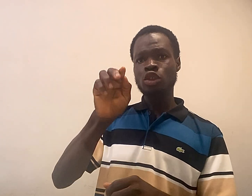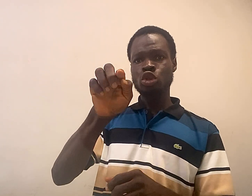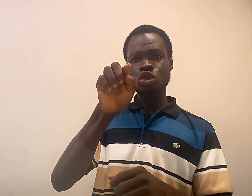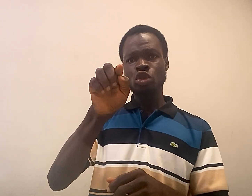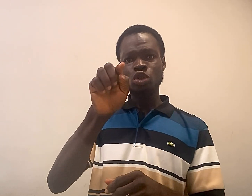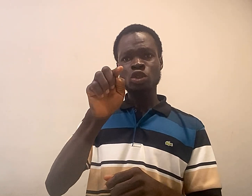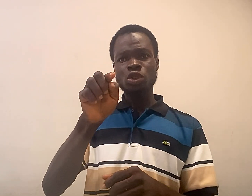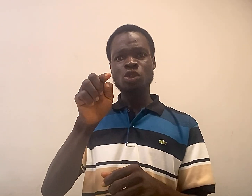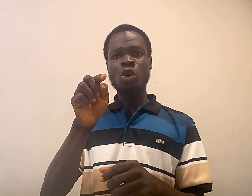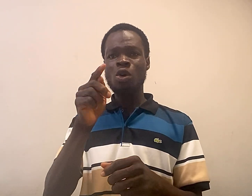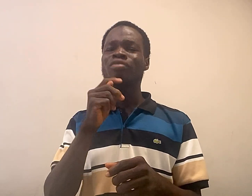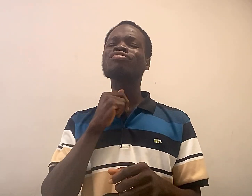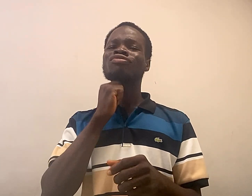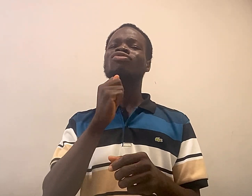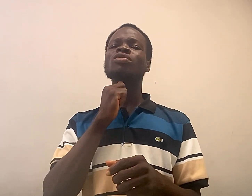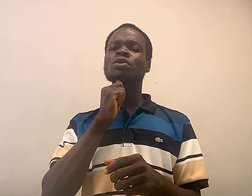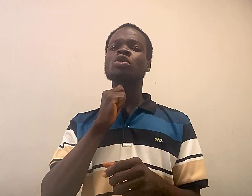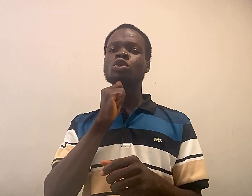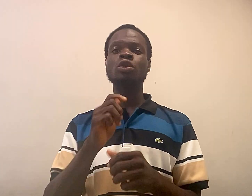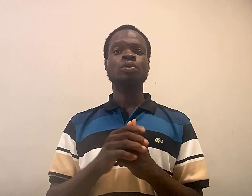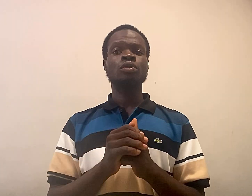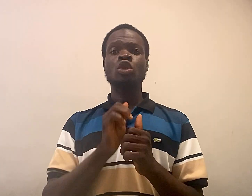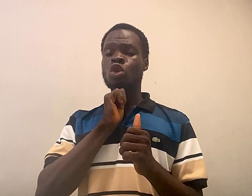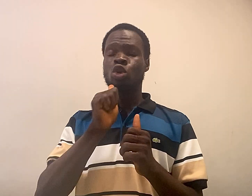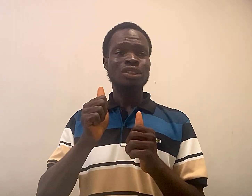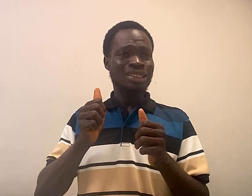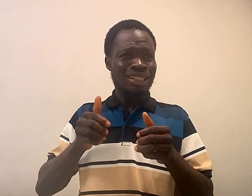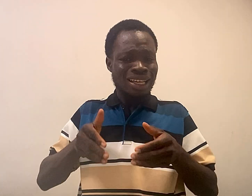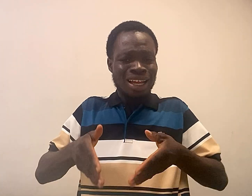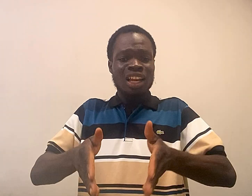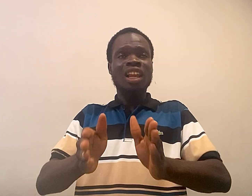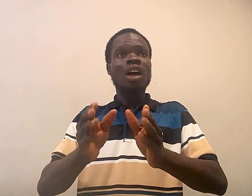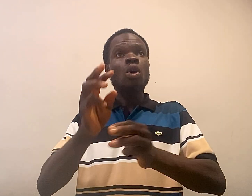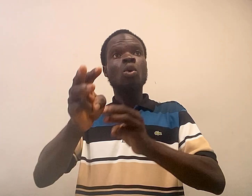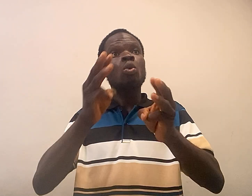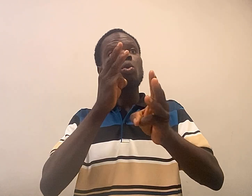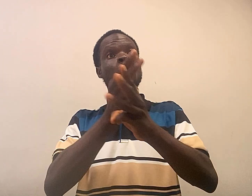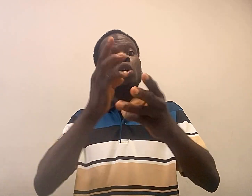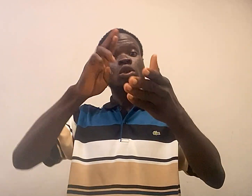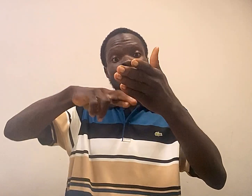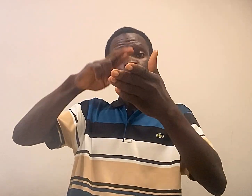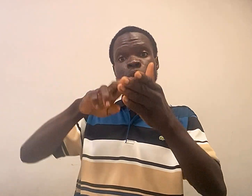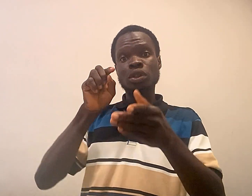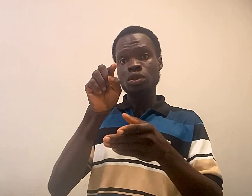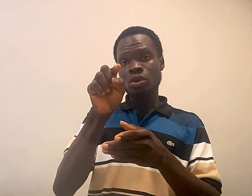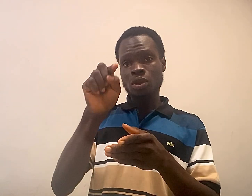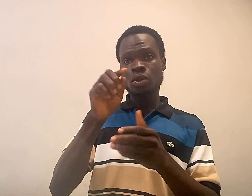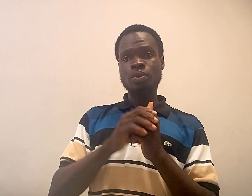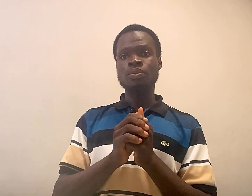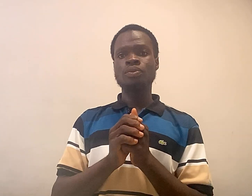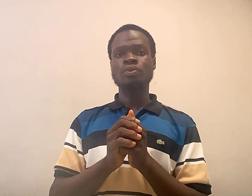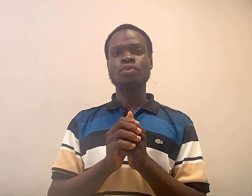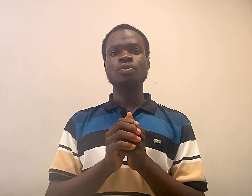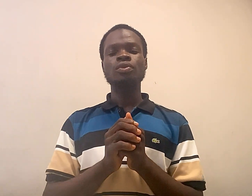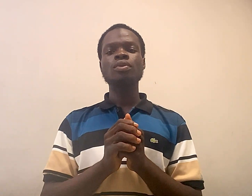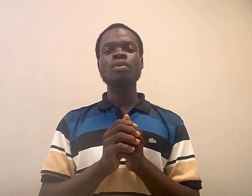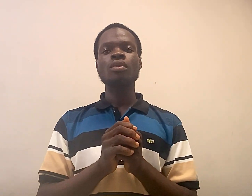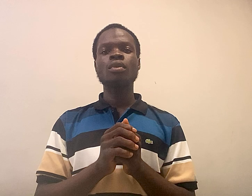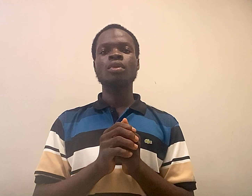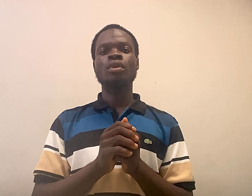fortress. Never let the world read you. I've sat across tables from killers, kings and cowards, and I let them